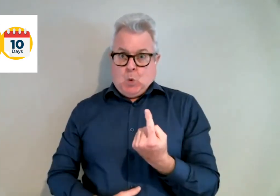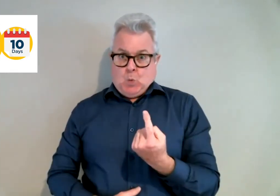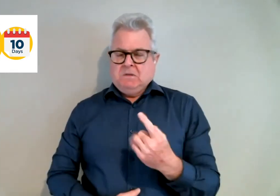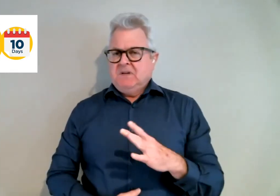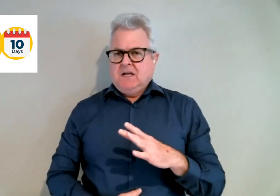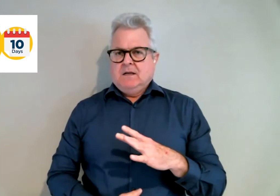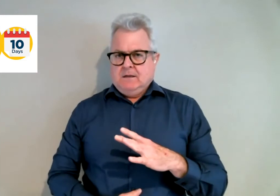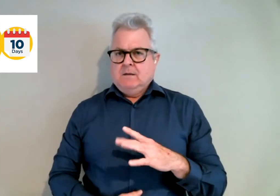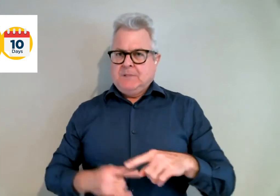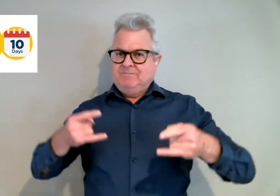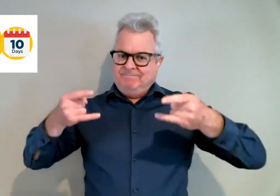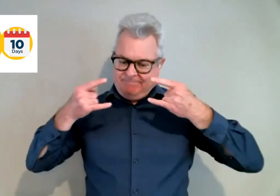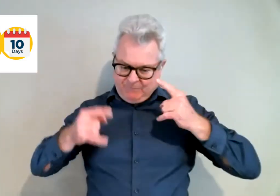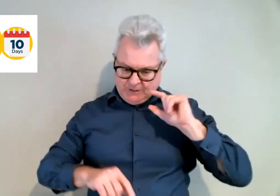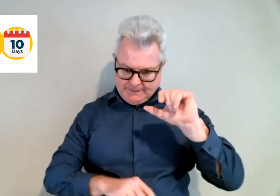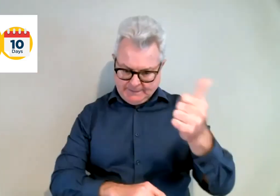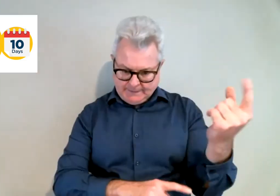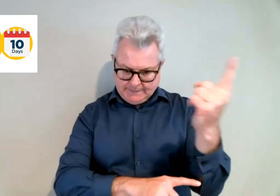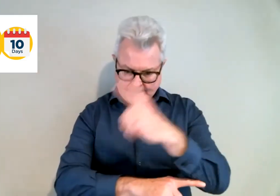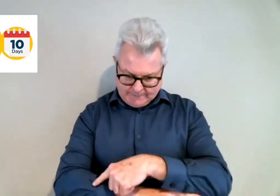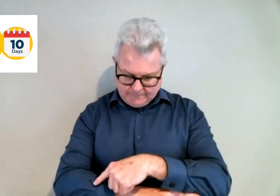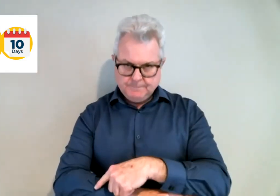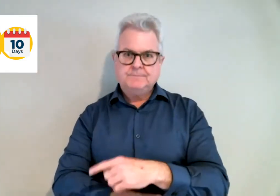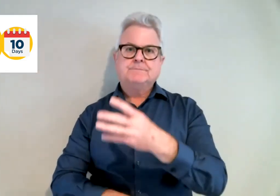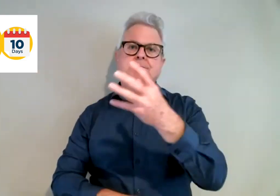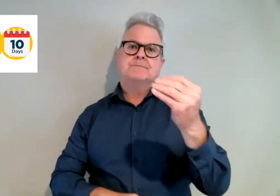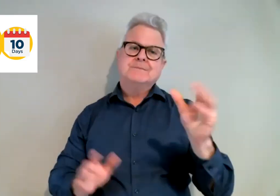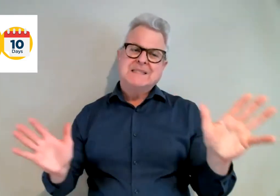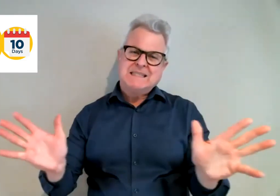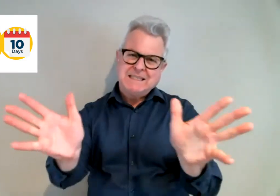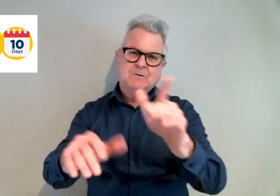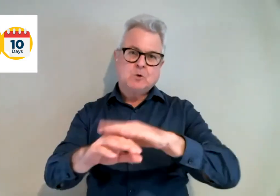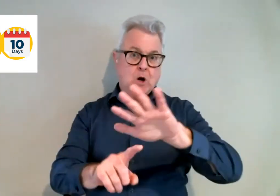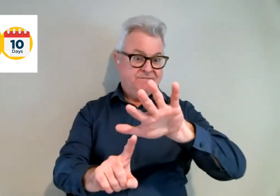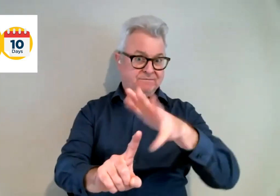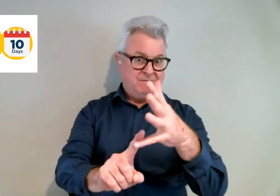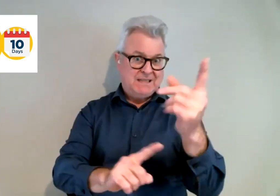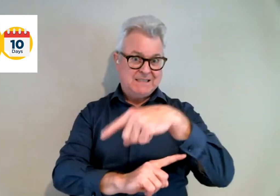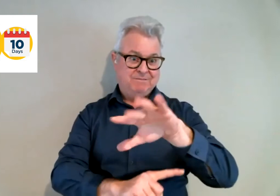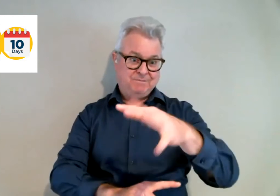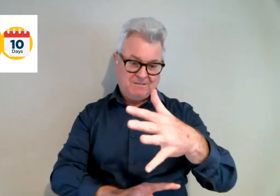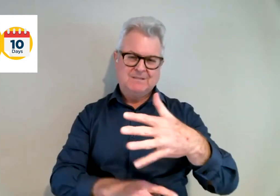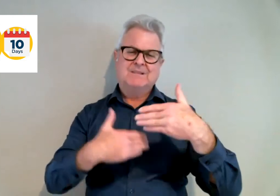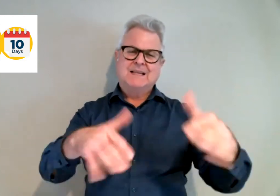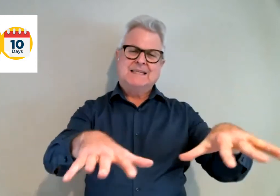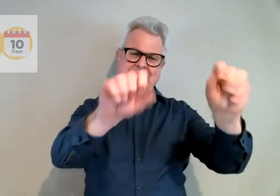mask at all times for sure. If you're alone, then you don't need to wear a mask. And on the 5th